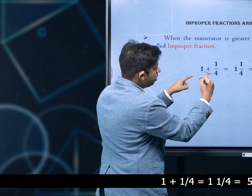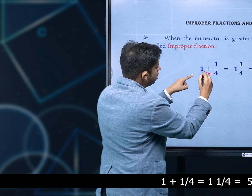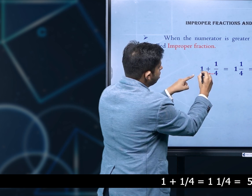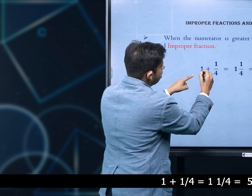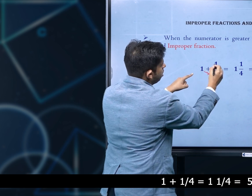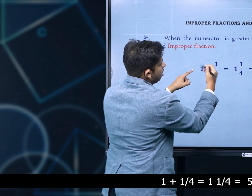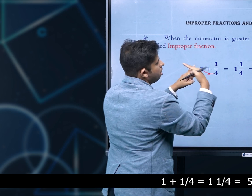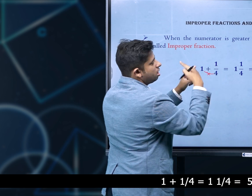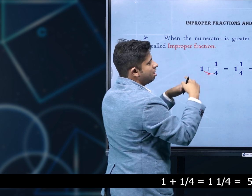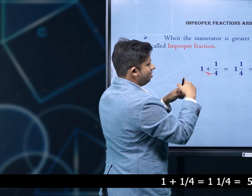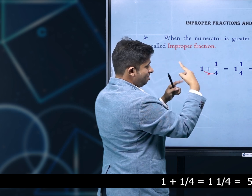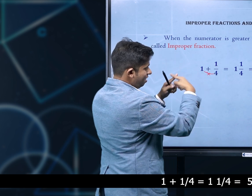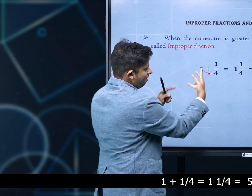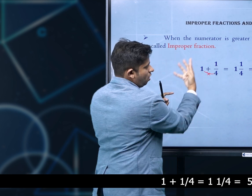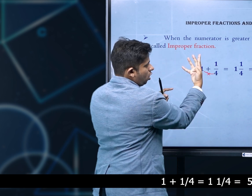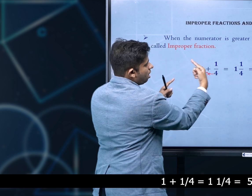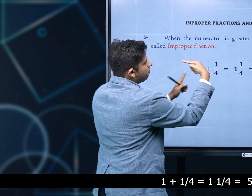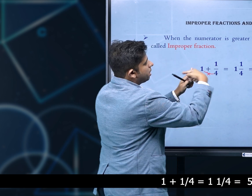1 by 4 is equal to 5 by 4.